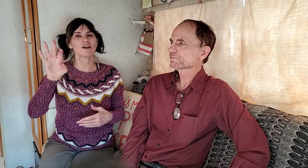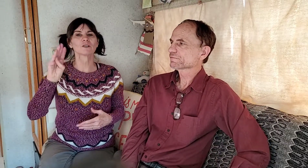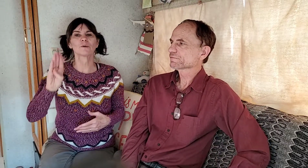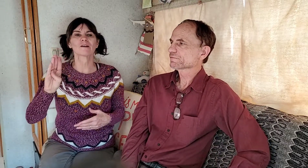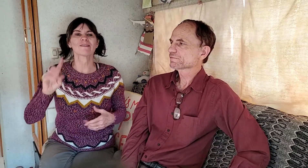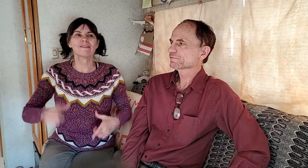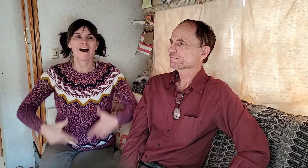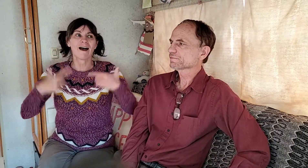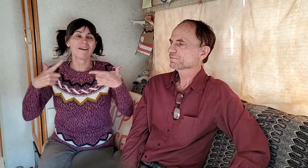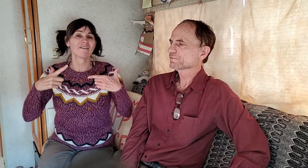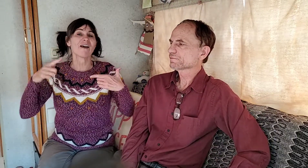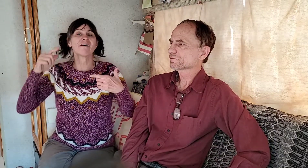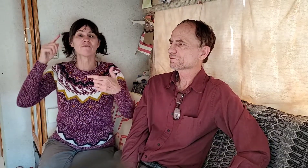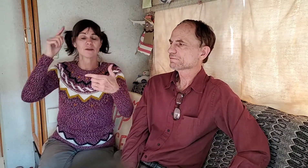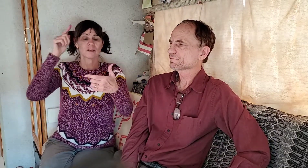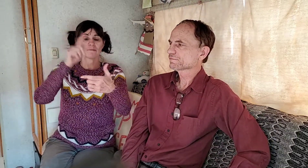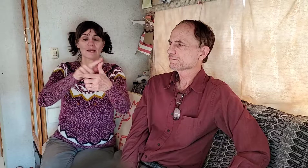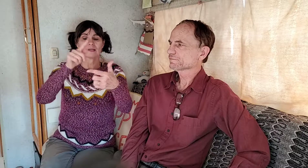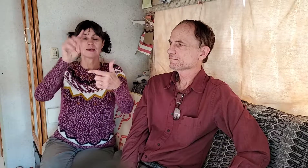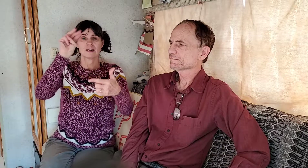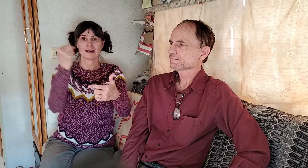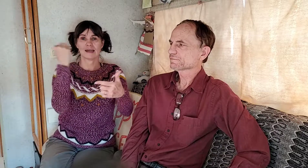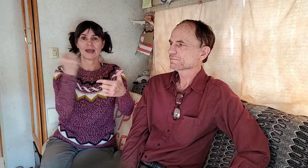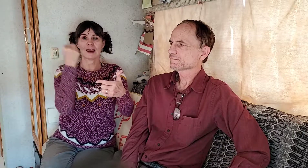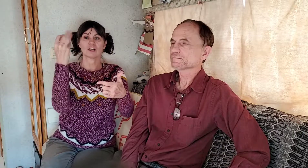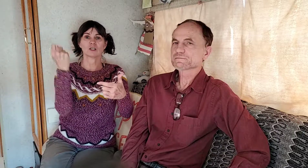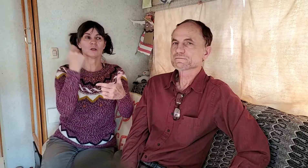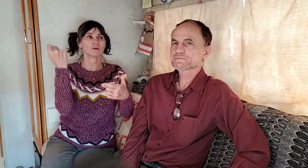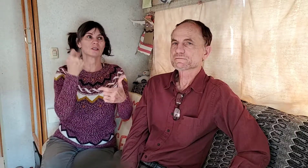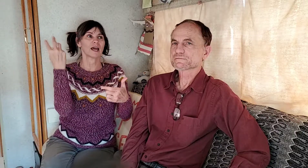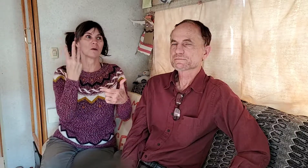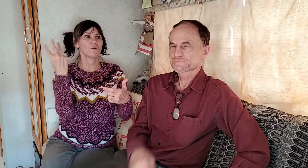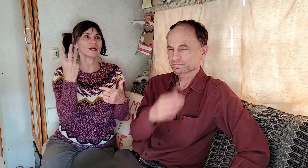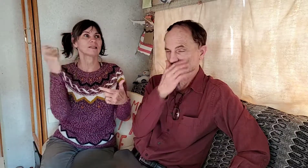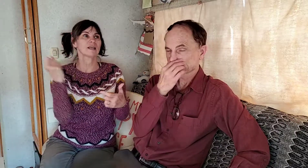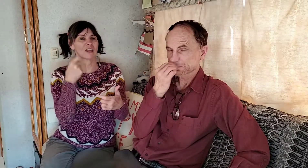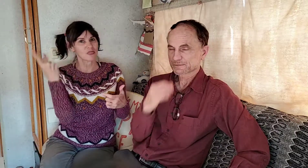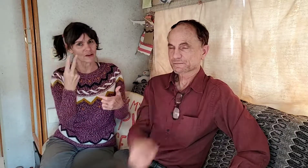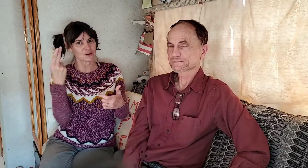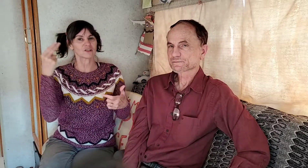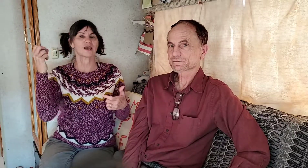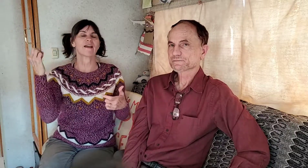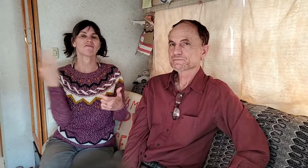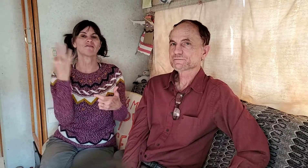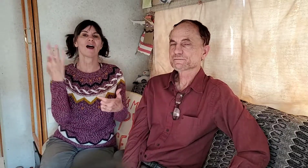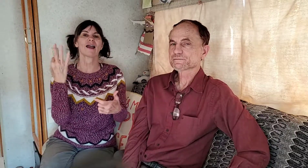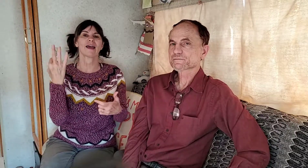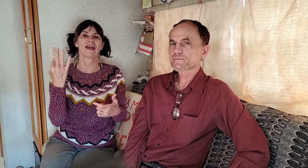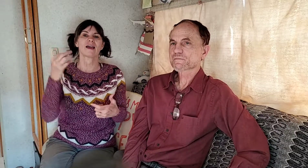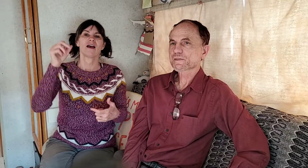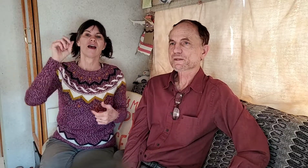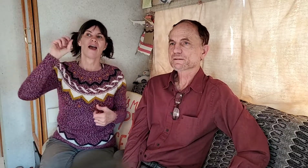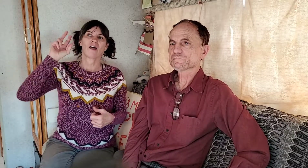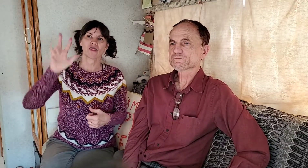Facebook Live every Monday, Tuesday, Wednesday, Thursday, Friday at